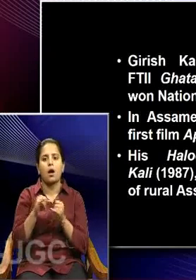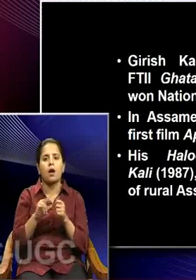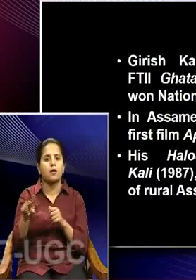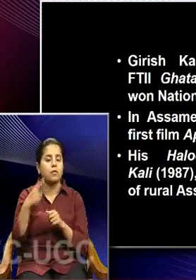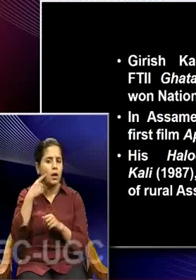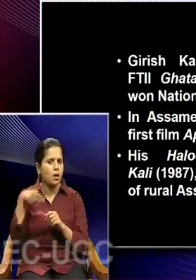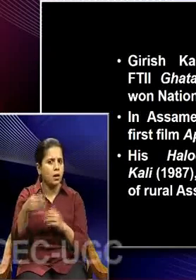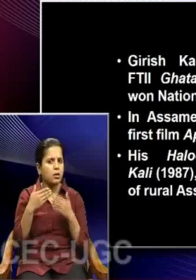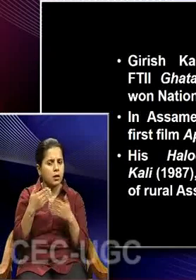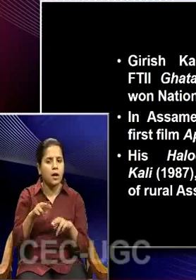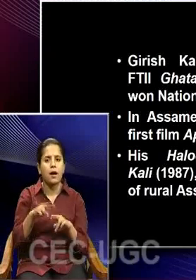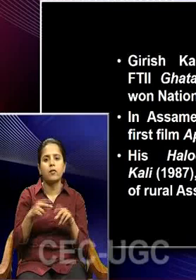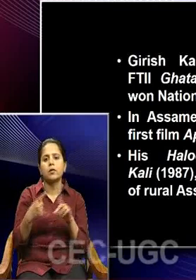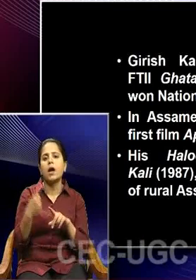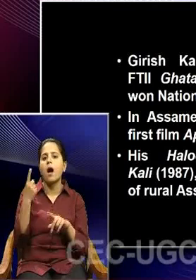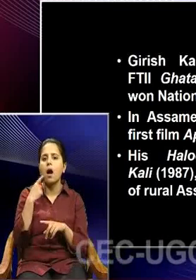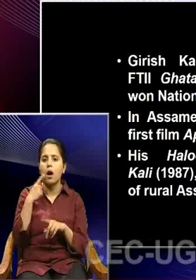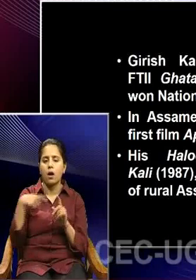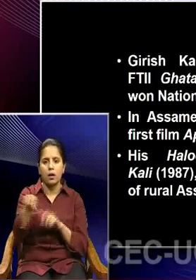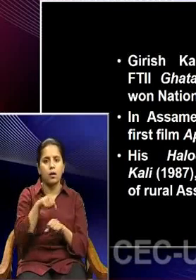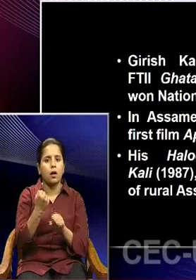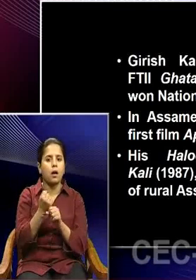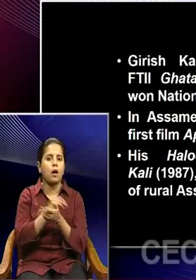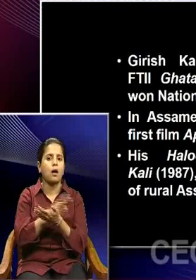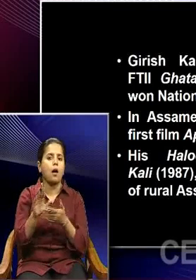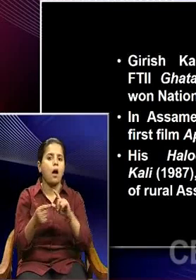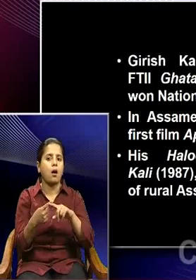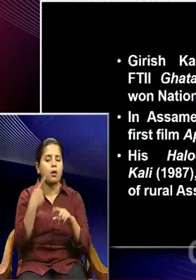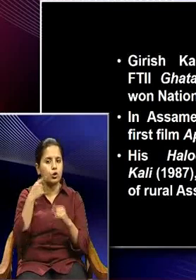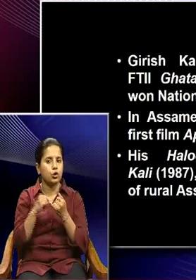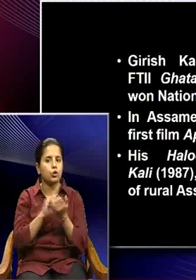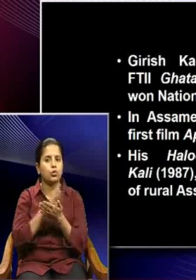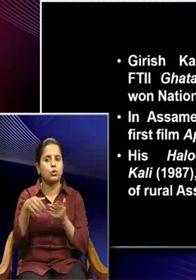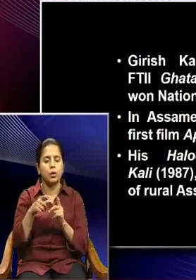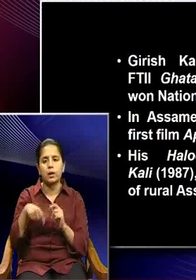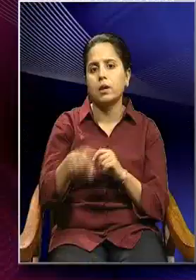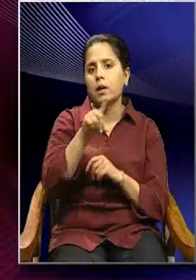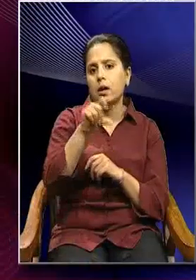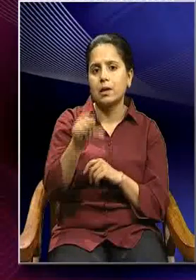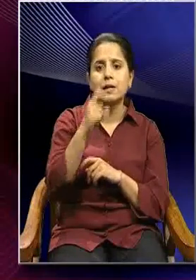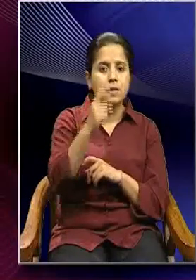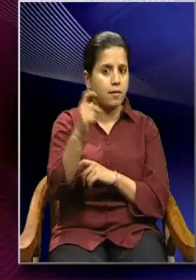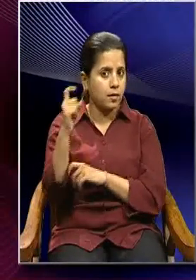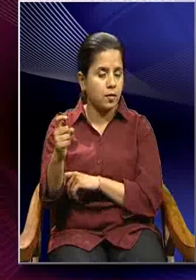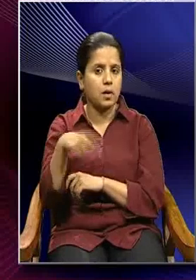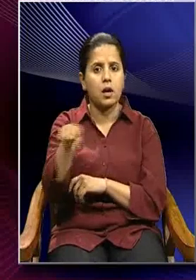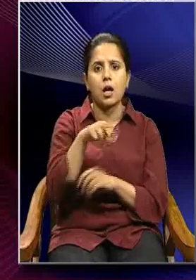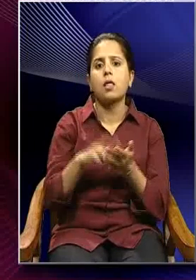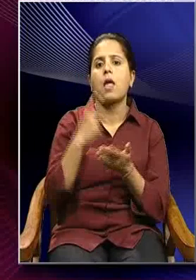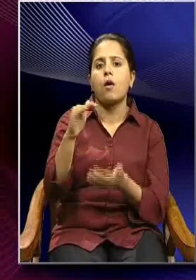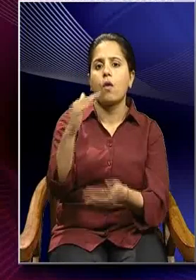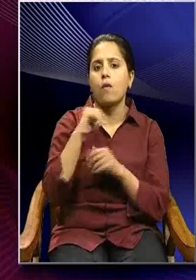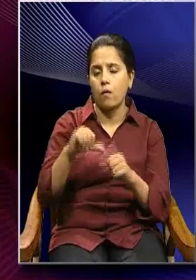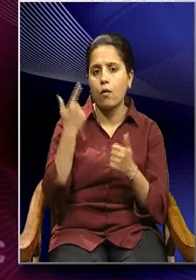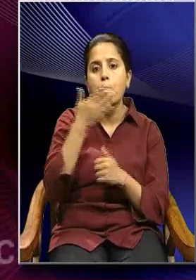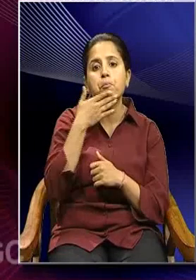graduated from FTII Ghat Shraddha, which was made by him 1977, which also won the National Award for the best